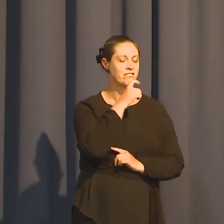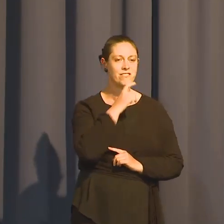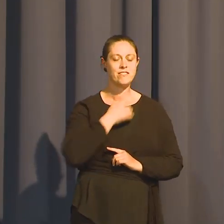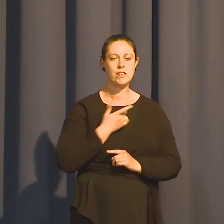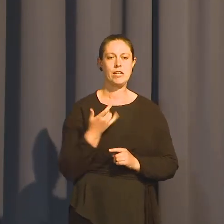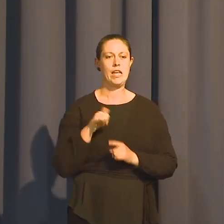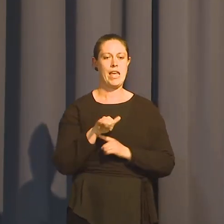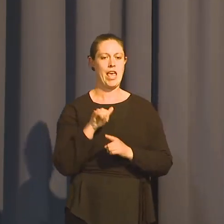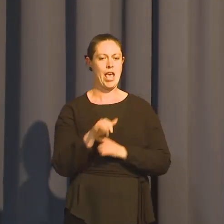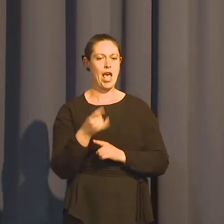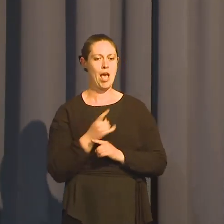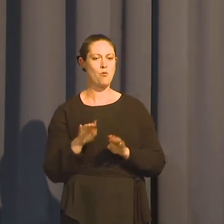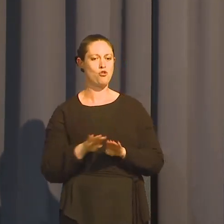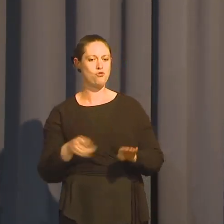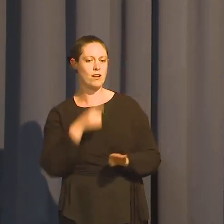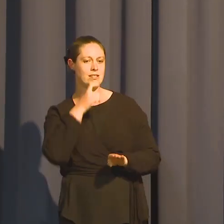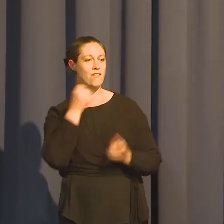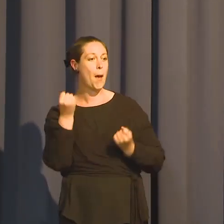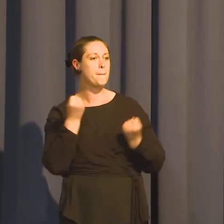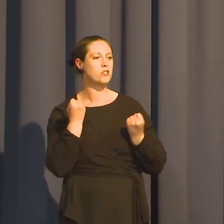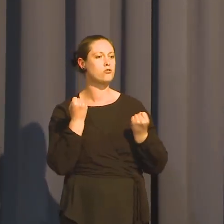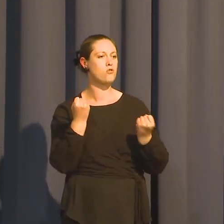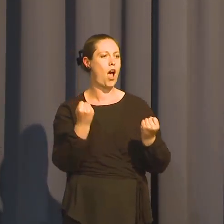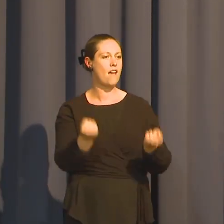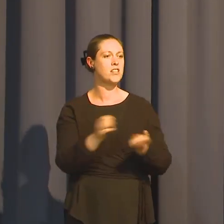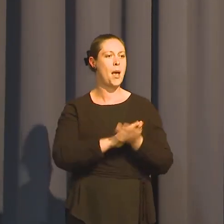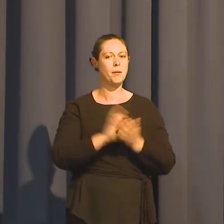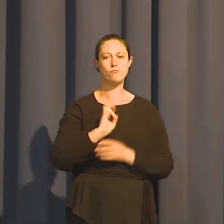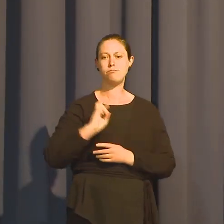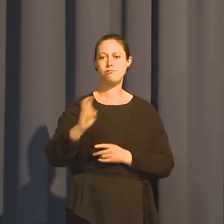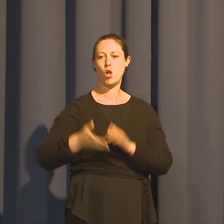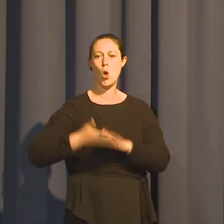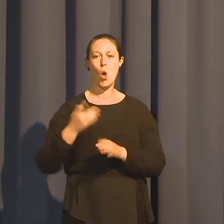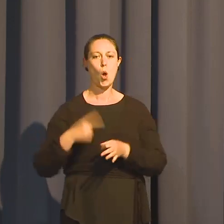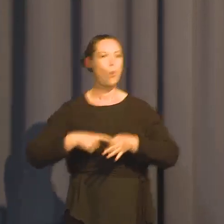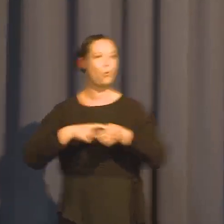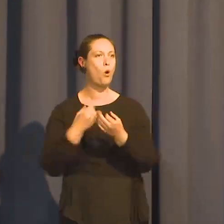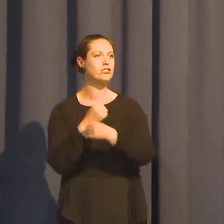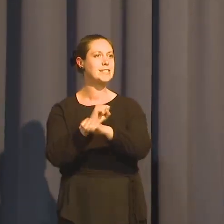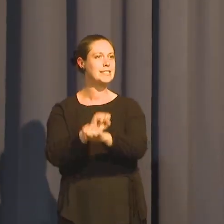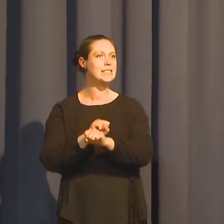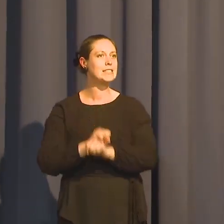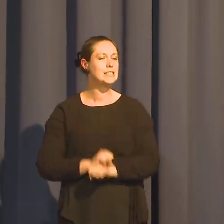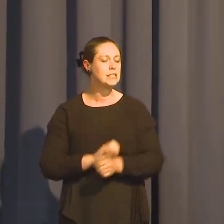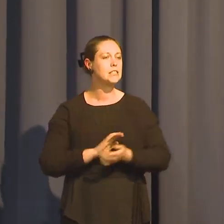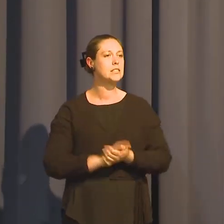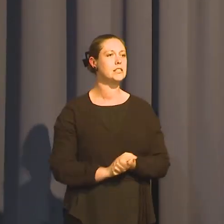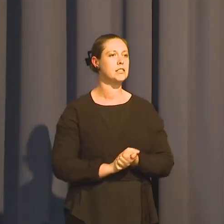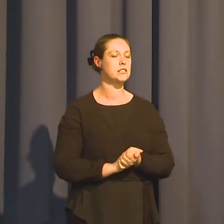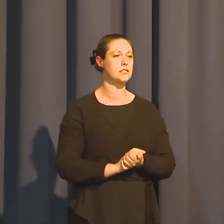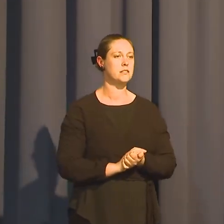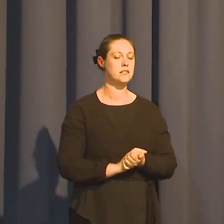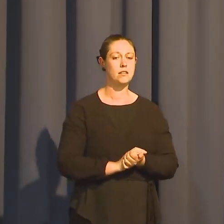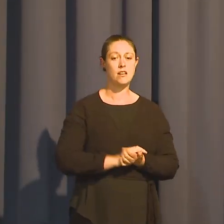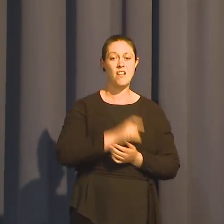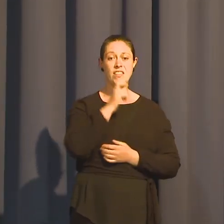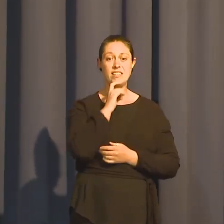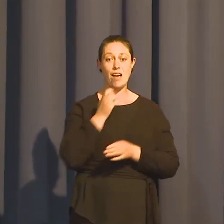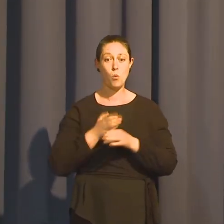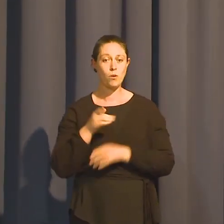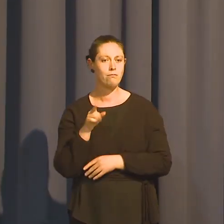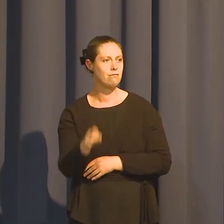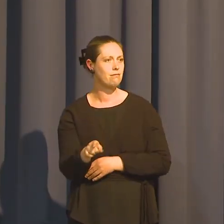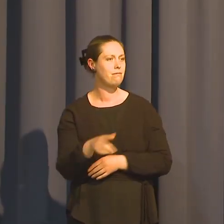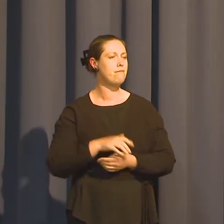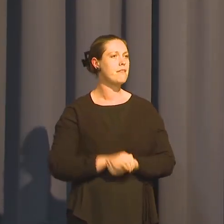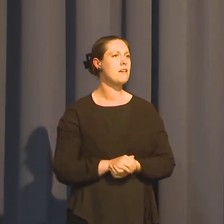at airports, the bus drivers who take the travellers to the quarantine facilities, the folk who staff those quarantine facilities,